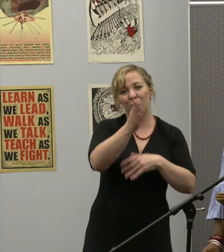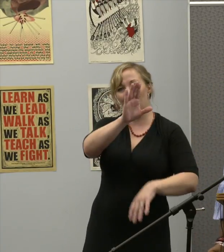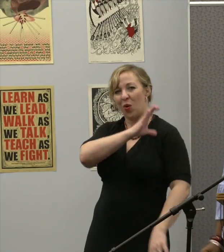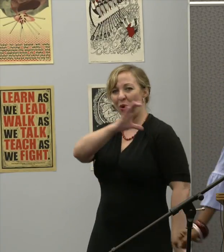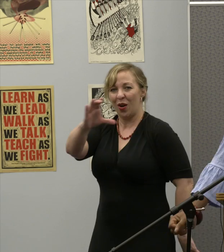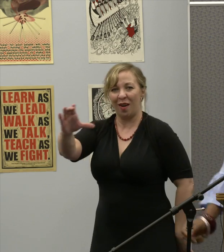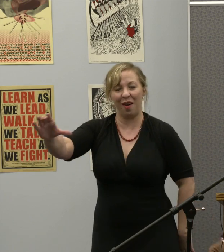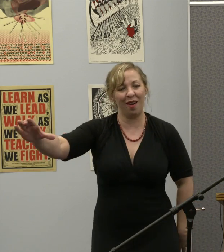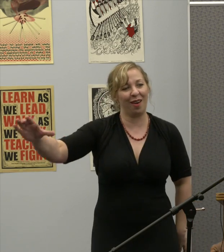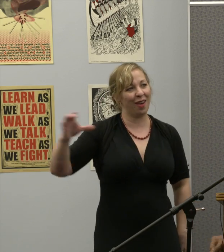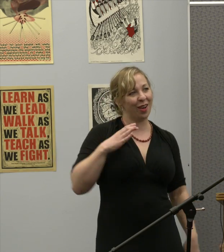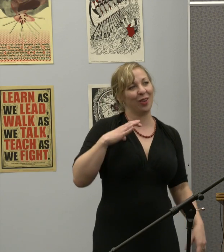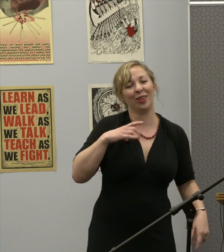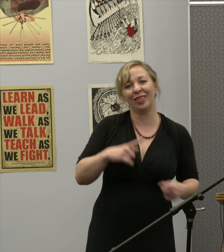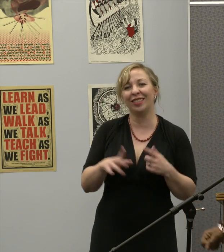Congress.